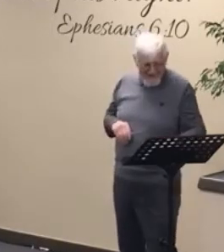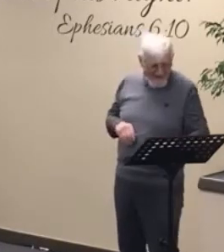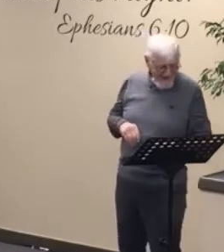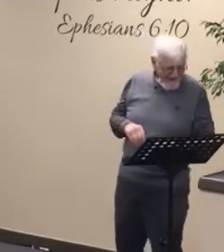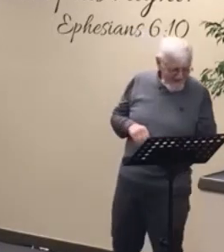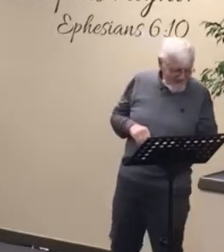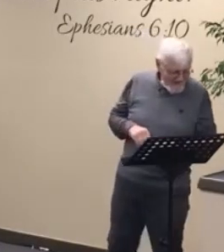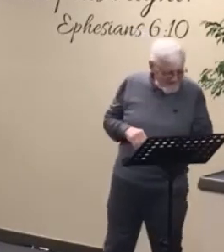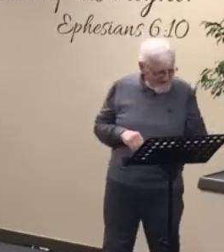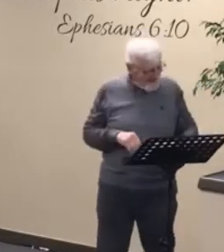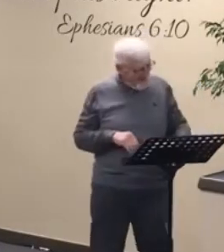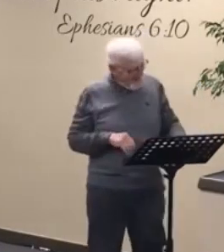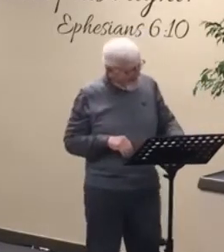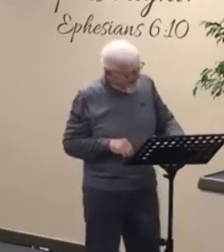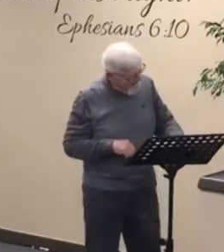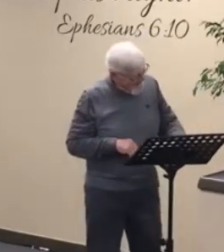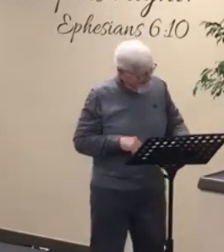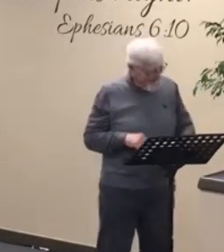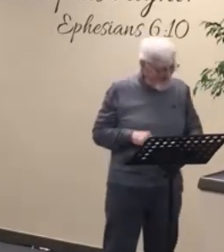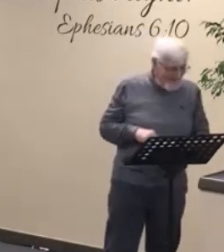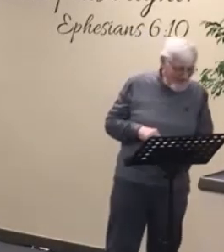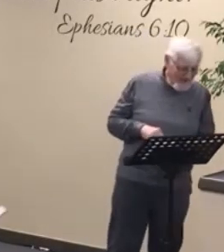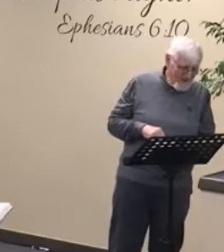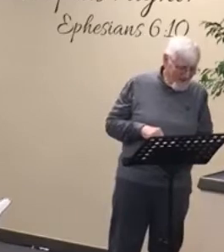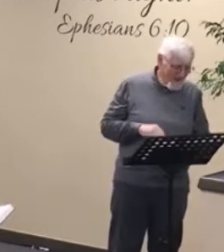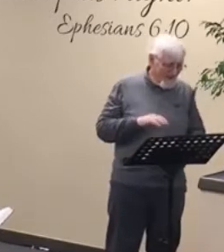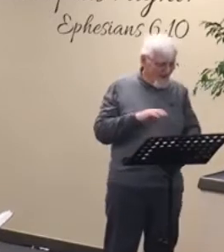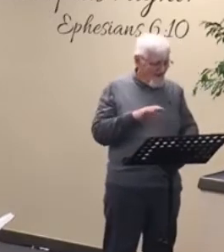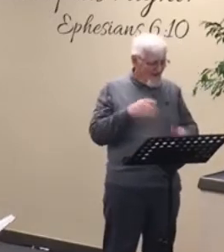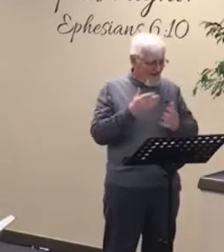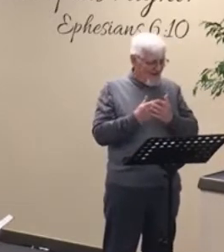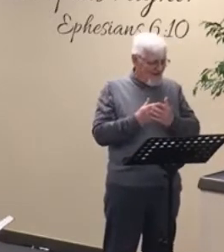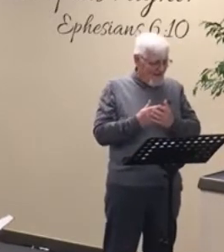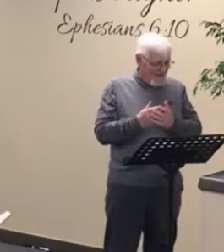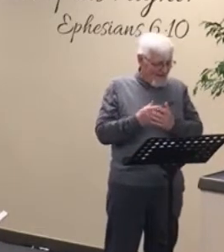All hail the power. Everybody else had it. Go ahead.